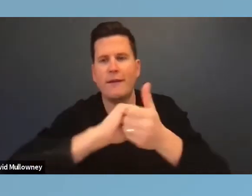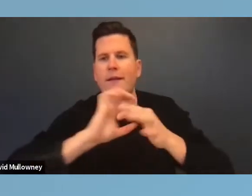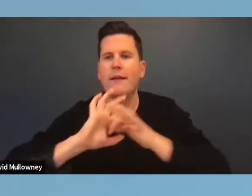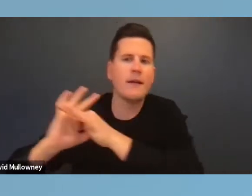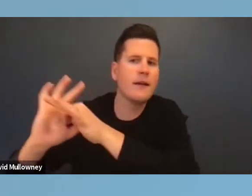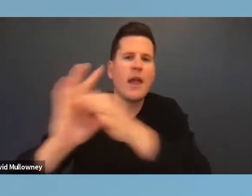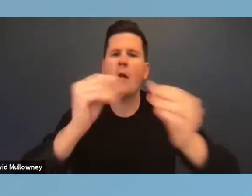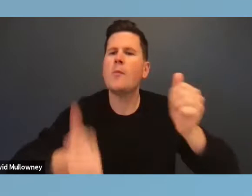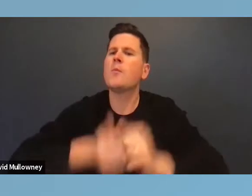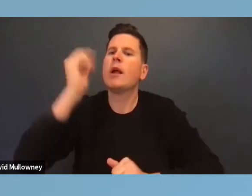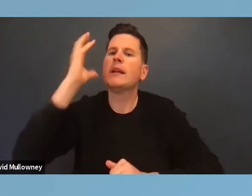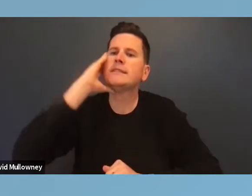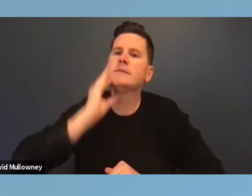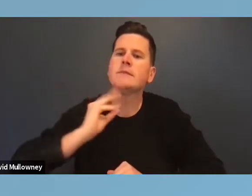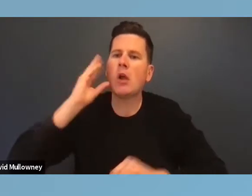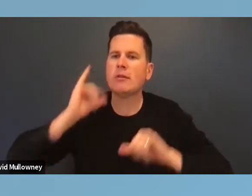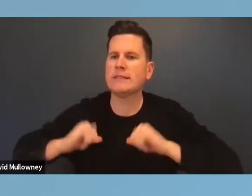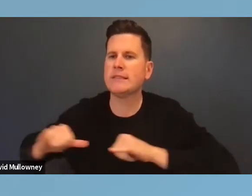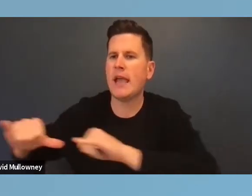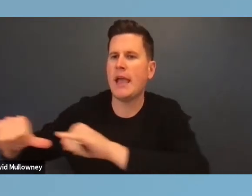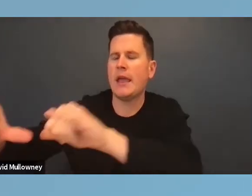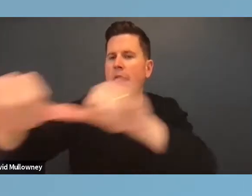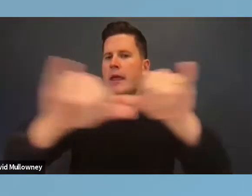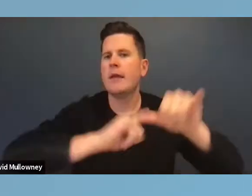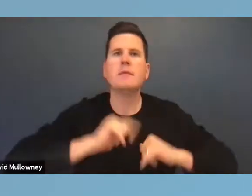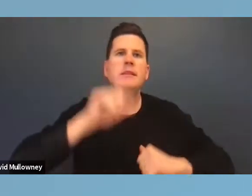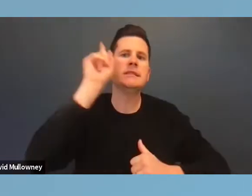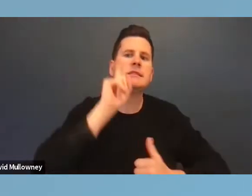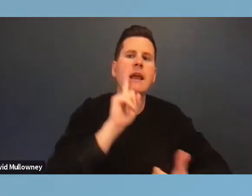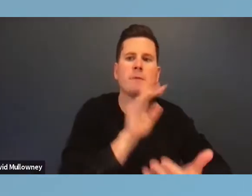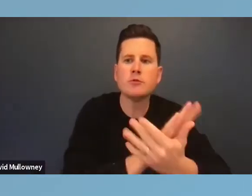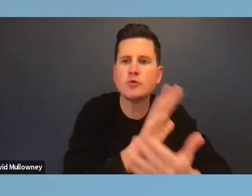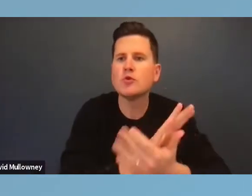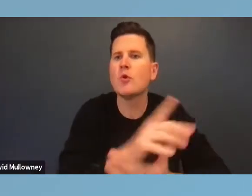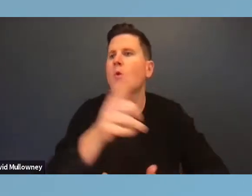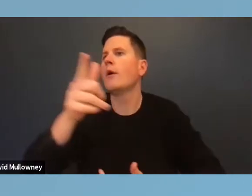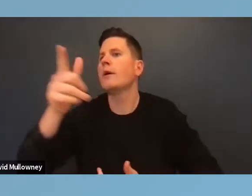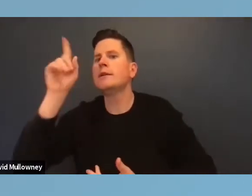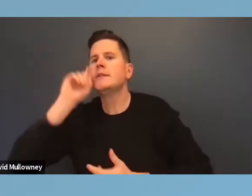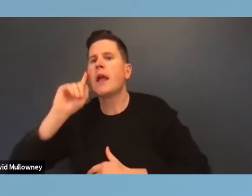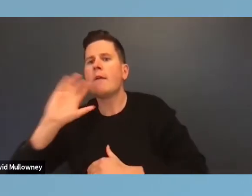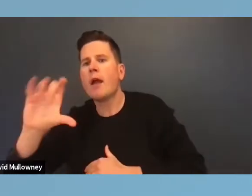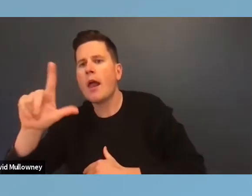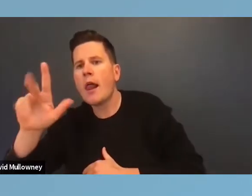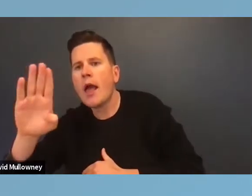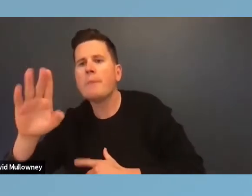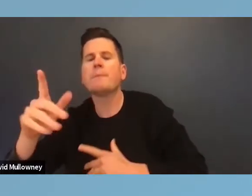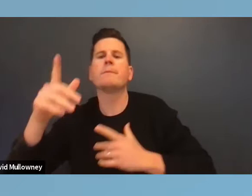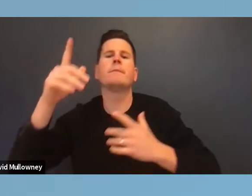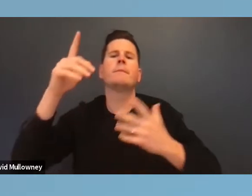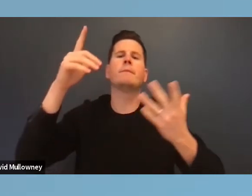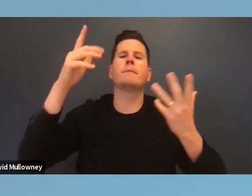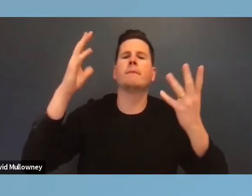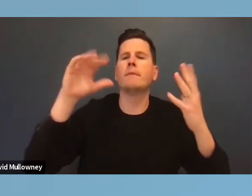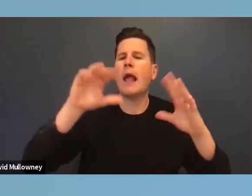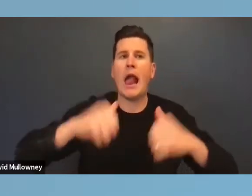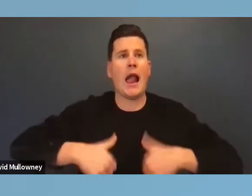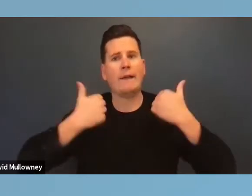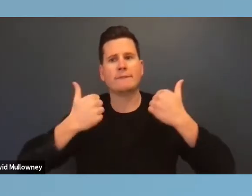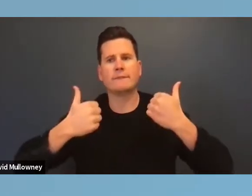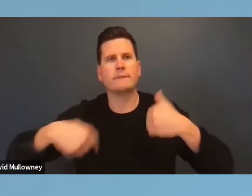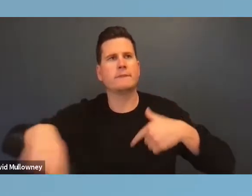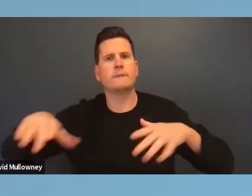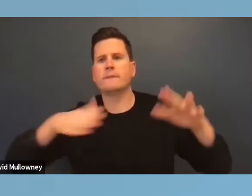different cities, states, and countries. We share the same experiences, going to the same kind of deaf schools and deaf